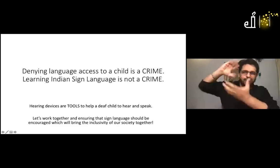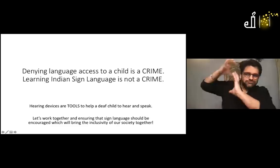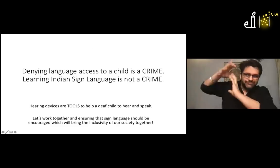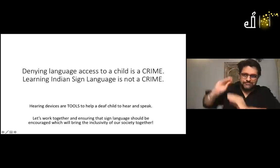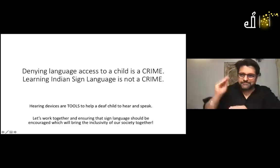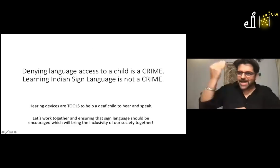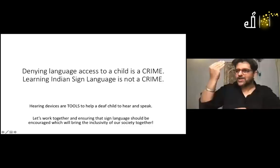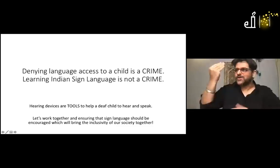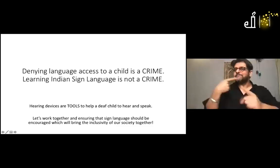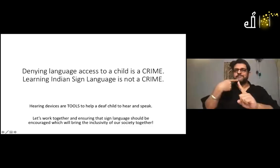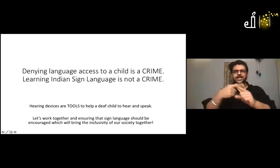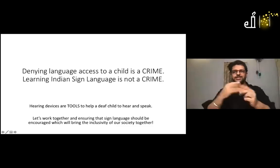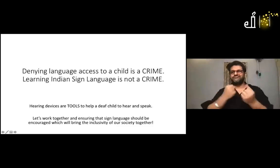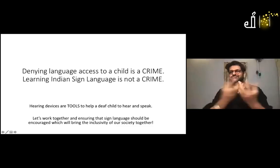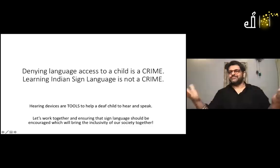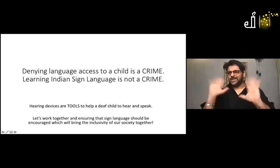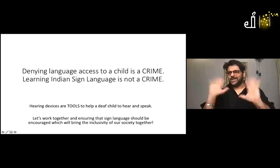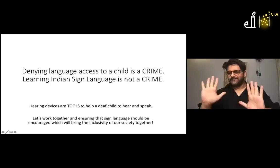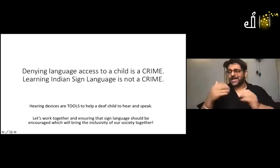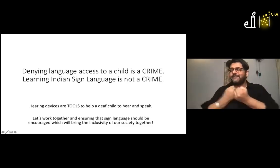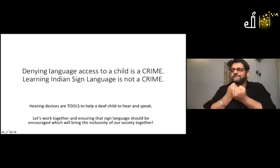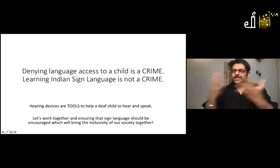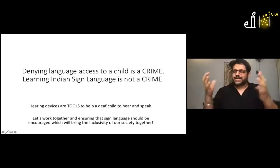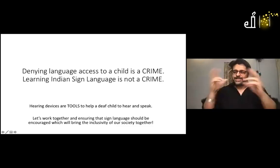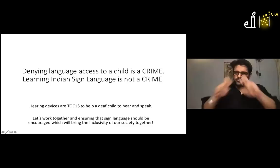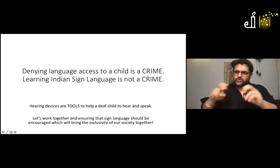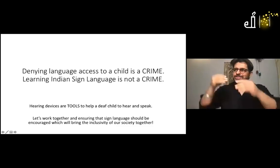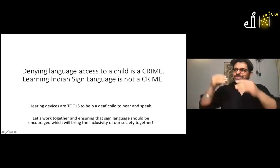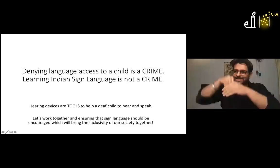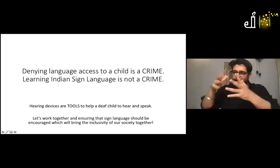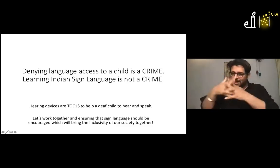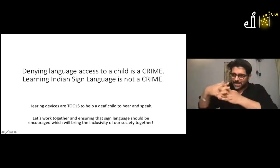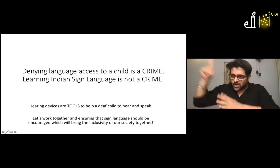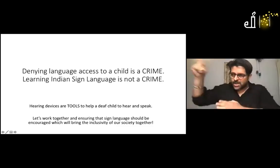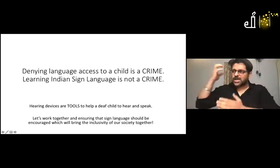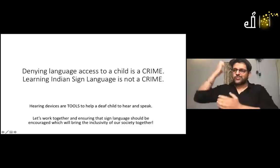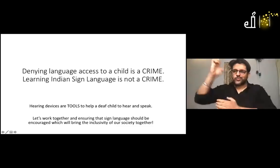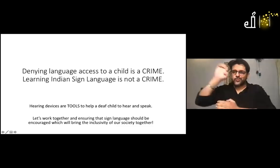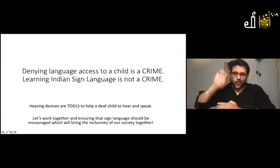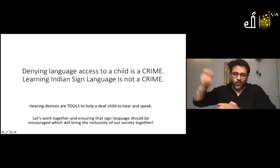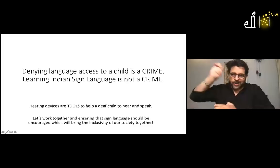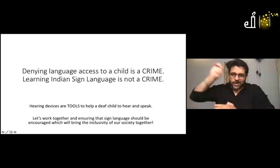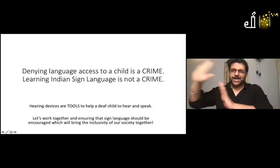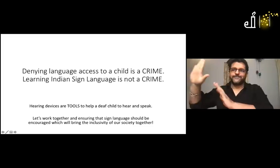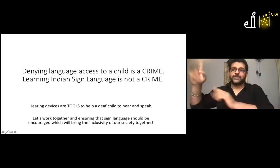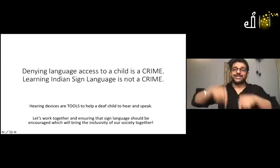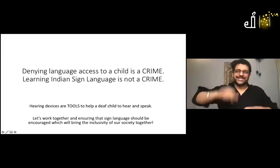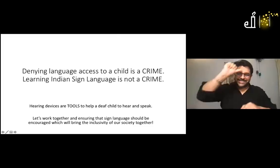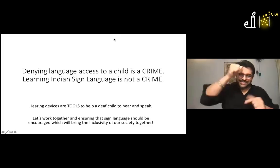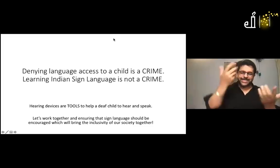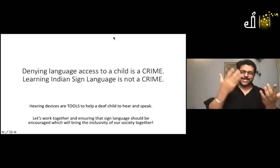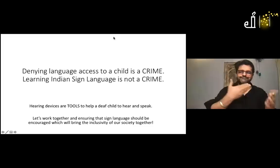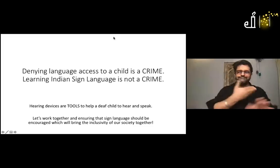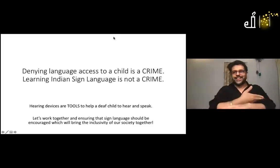you and can have the brain functioning much better. So there are many researchers that tell that. Even